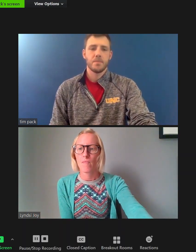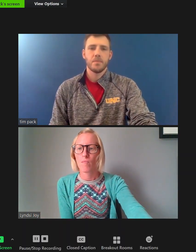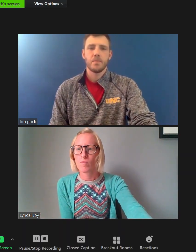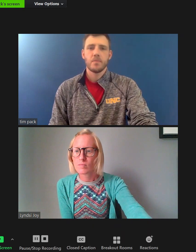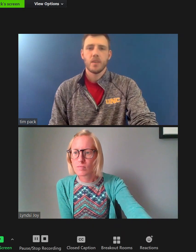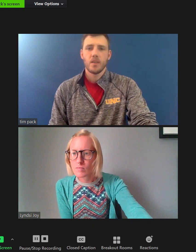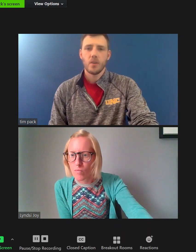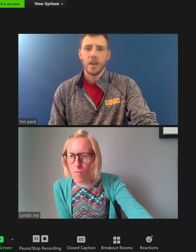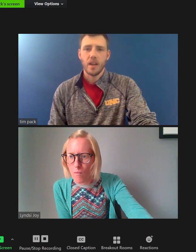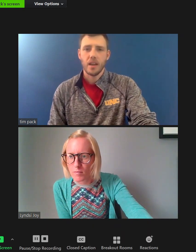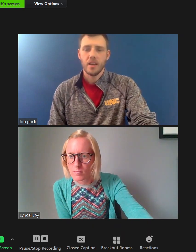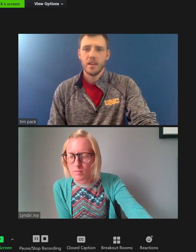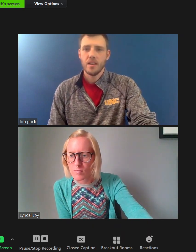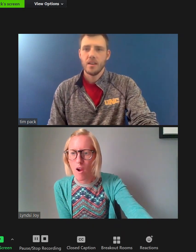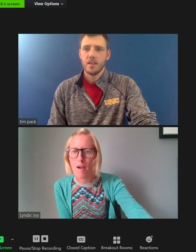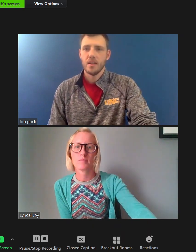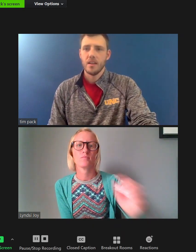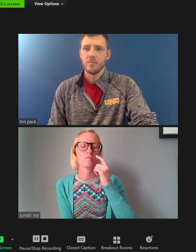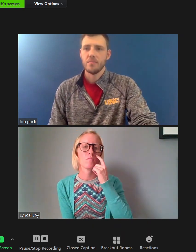acceptable. Okay.